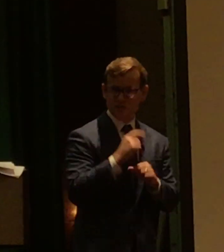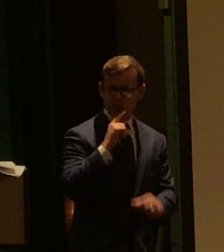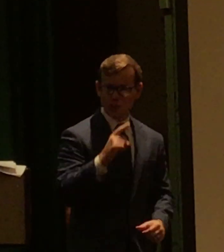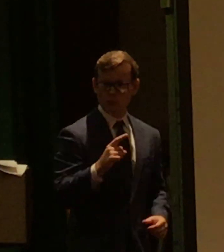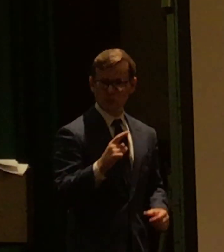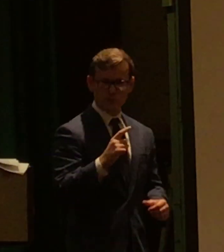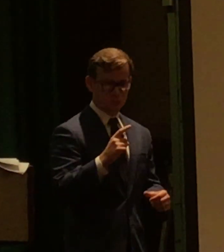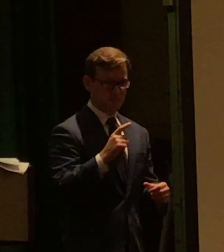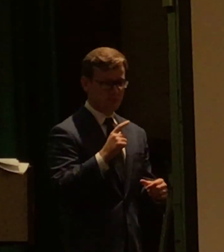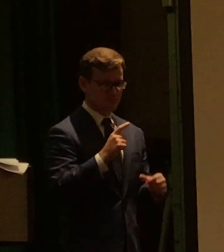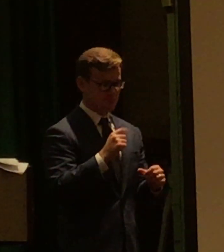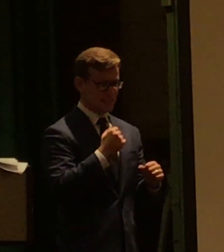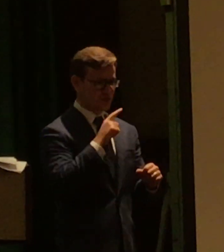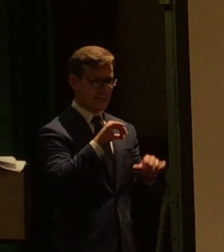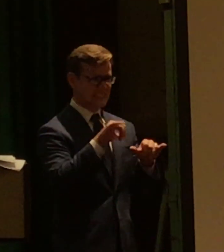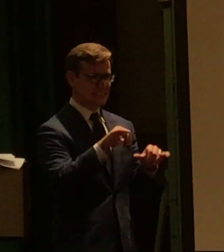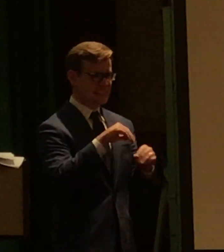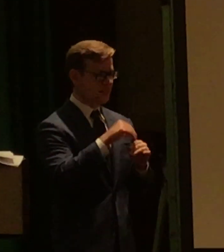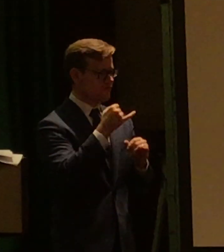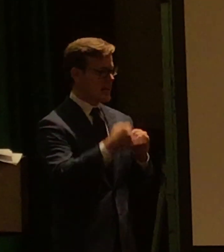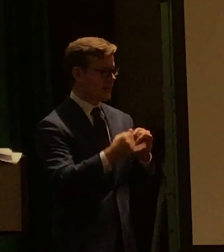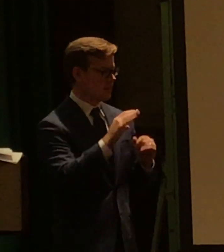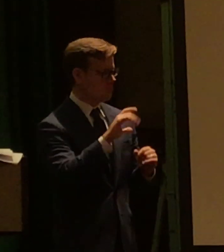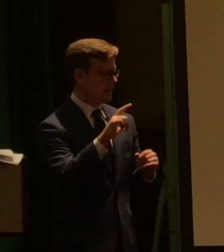was a great moment.